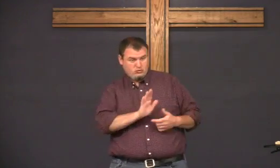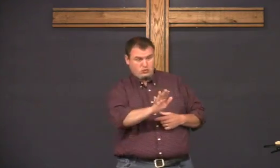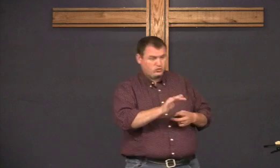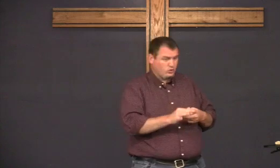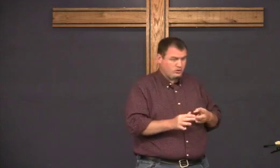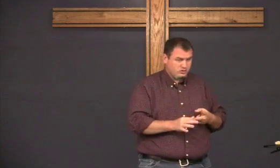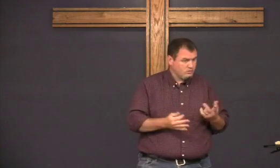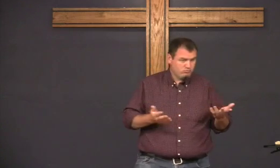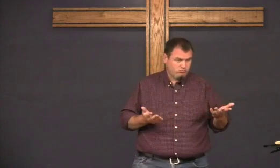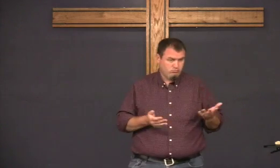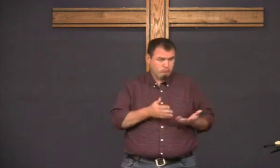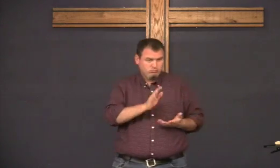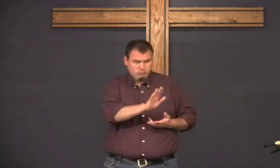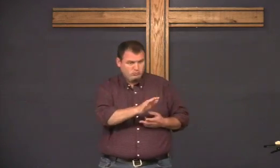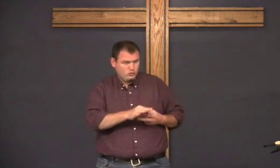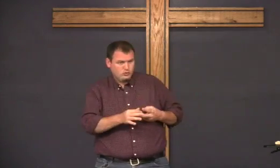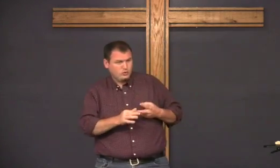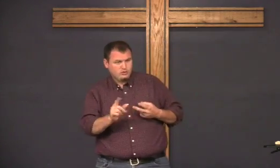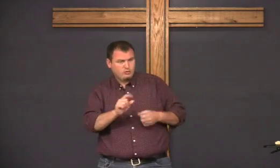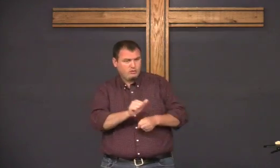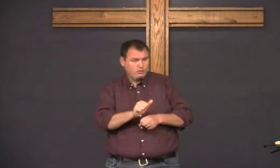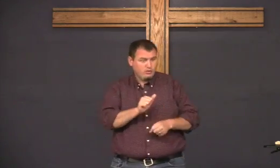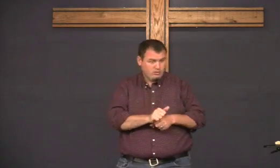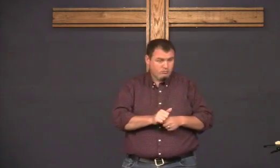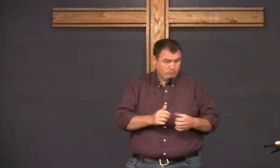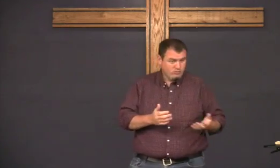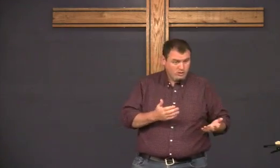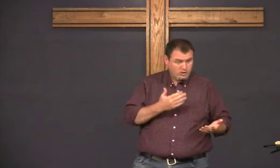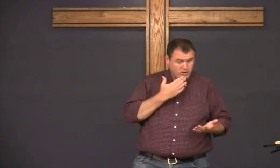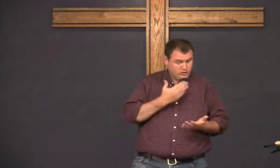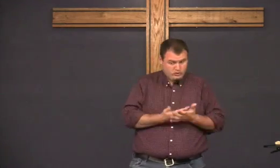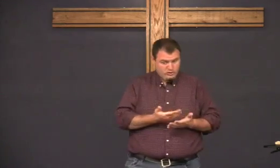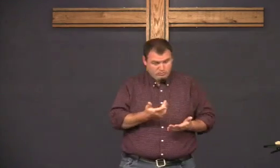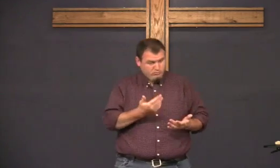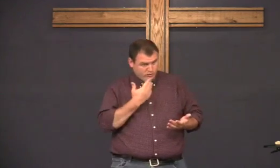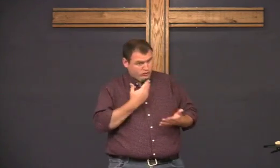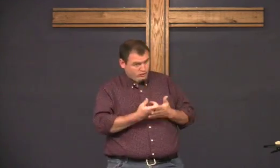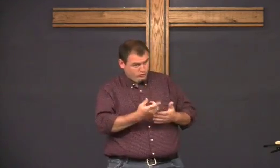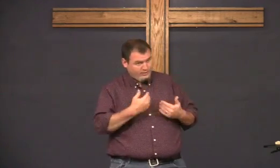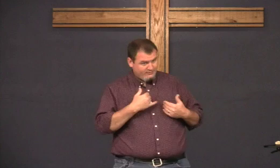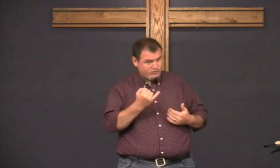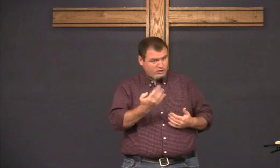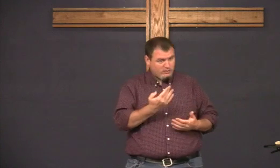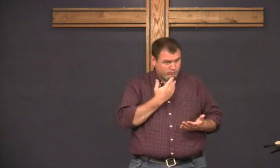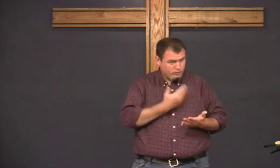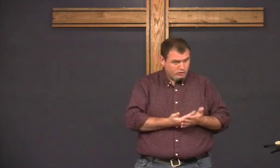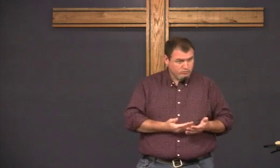Your choice. Your choice where to work. It's good. It's good if you have a job.